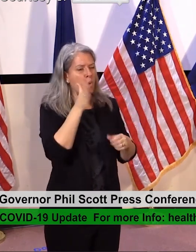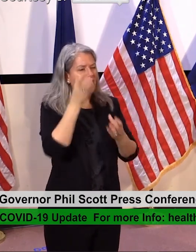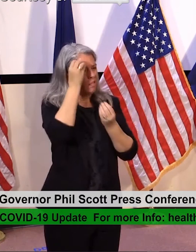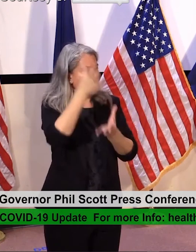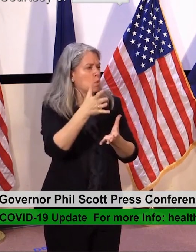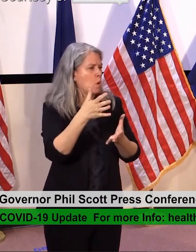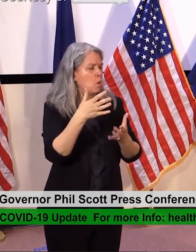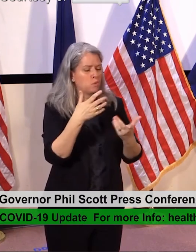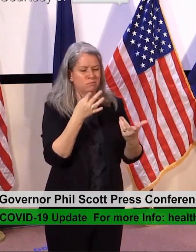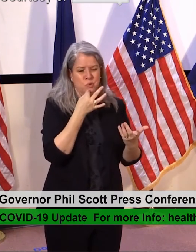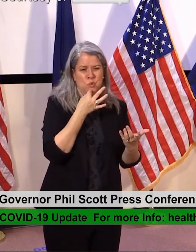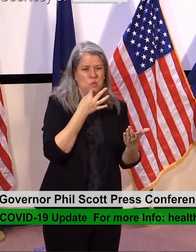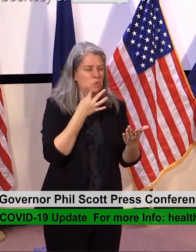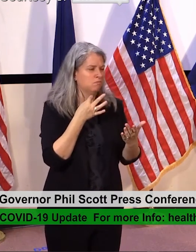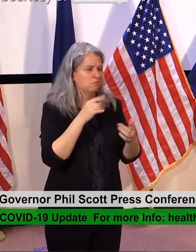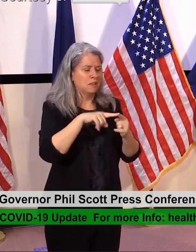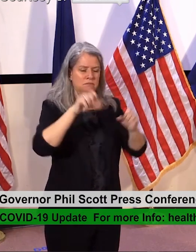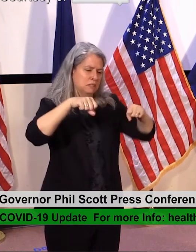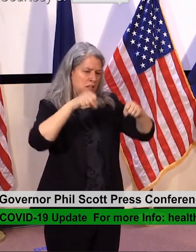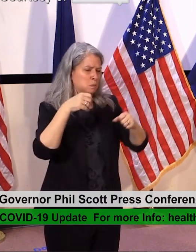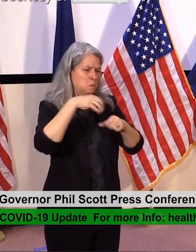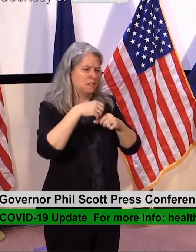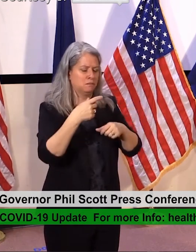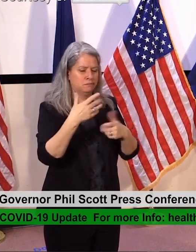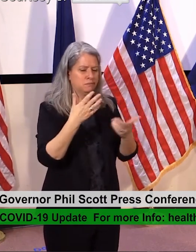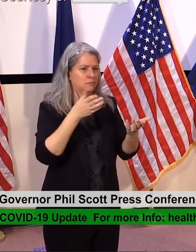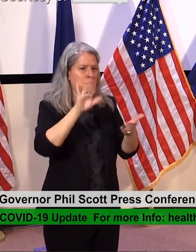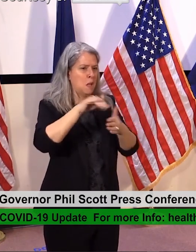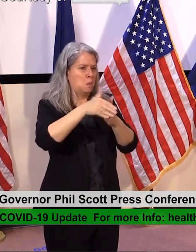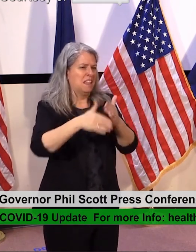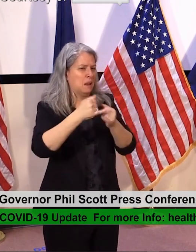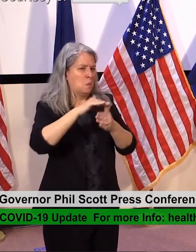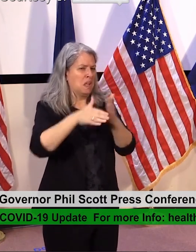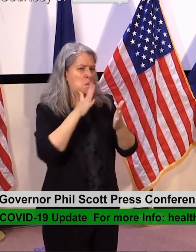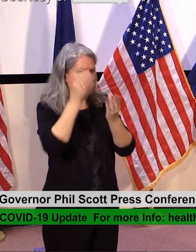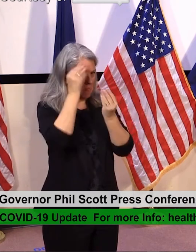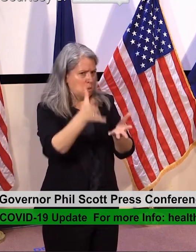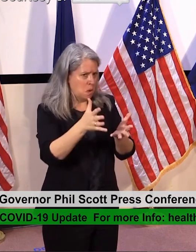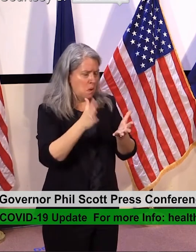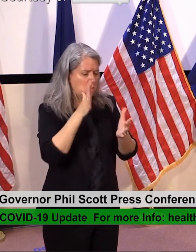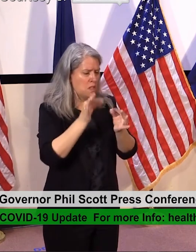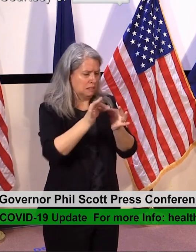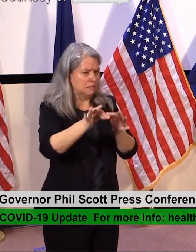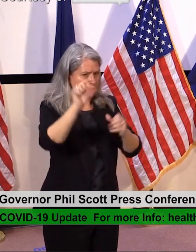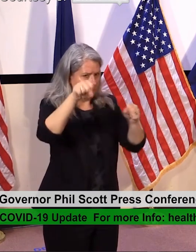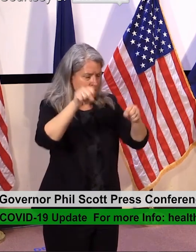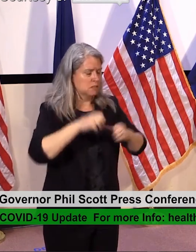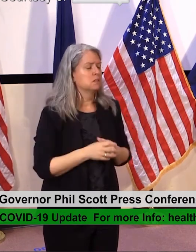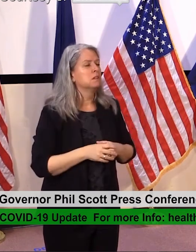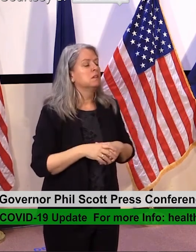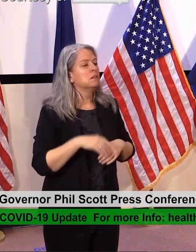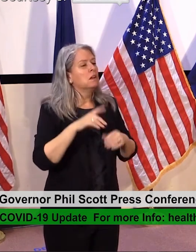next 2 or 3 days. And yes, so we'll extend for a period of time and then update as